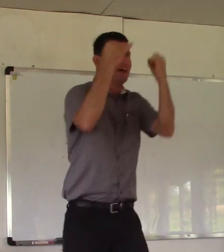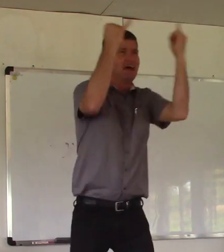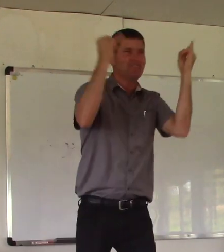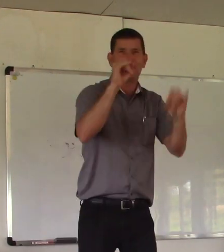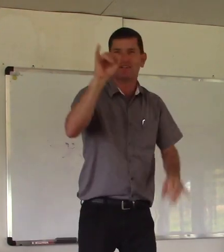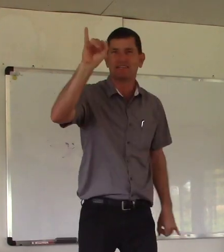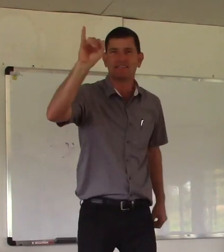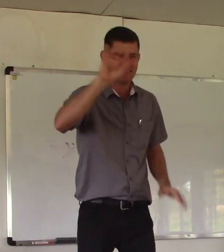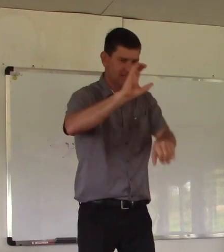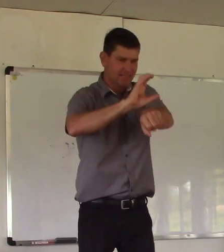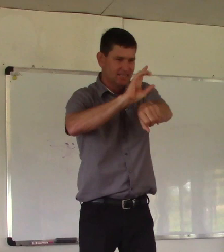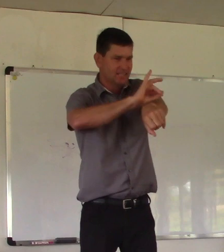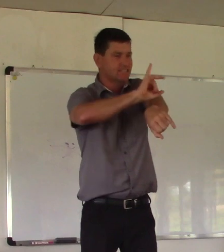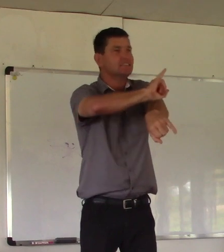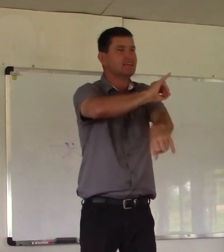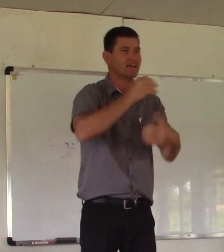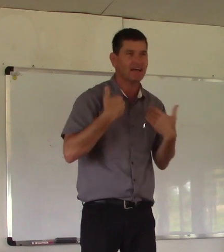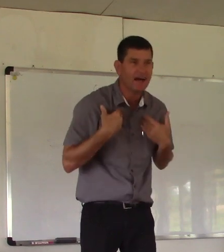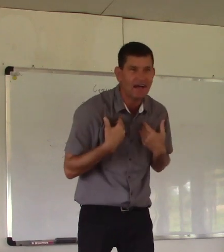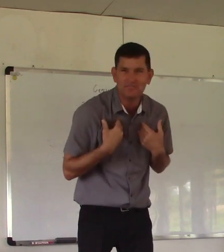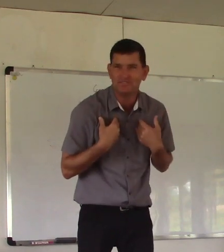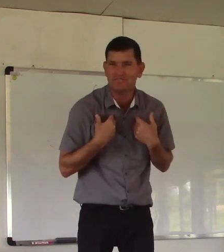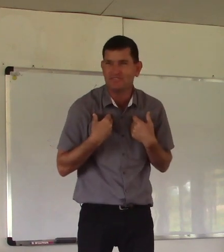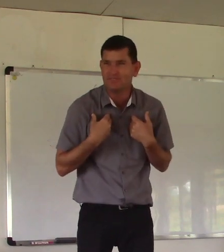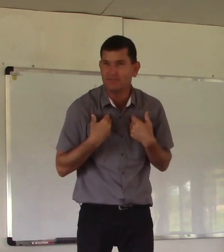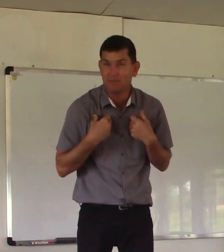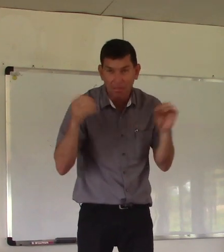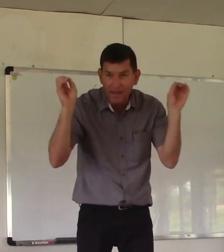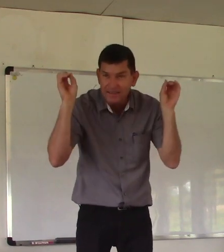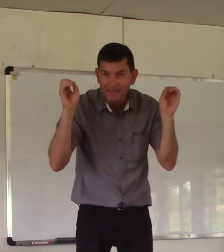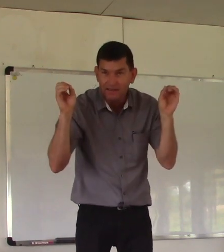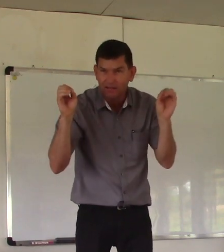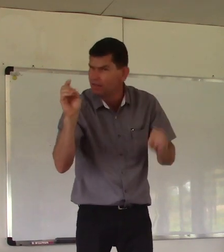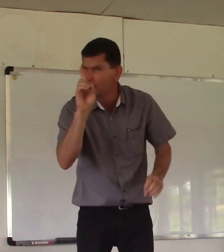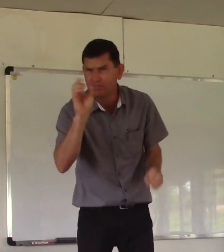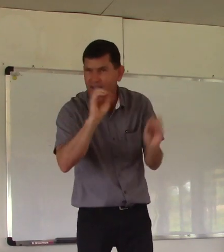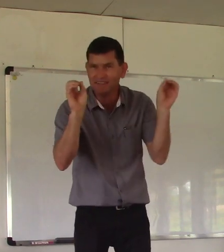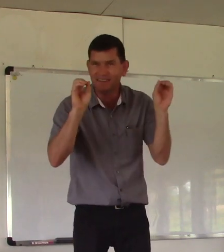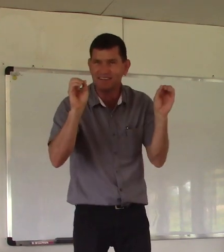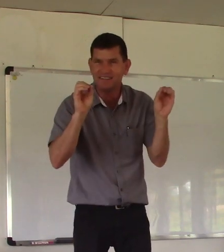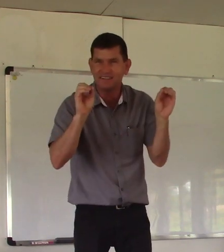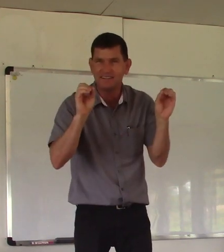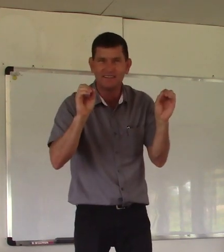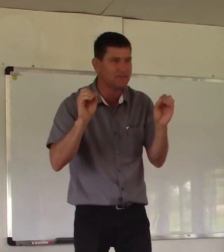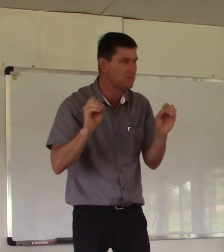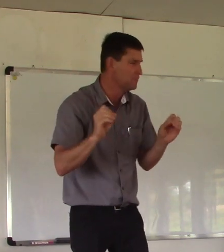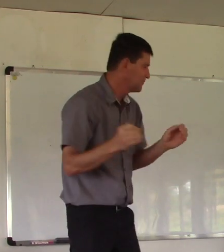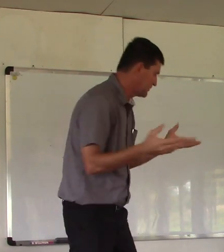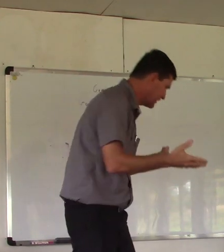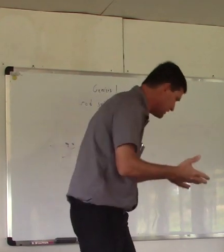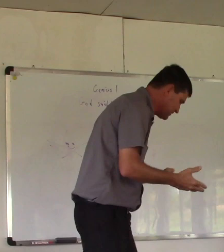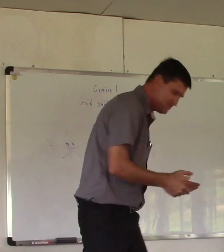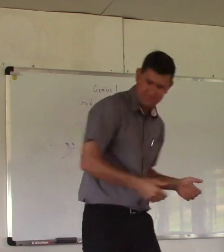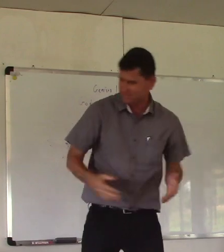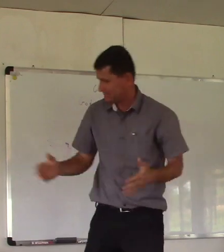have idols? Have? None? None? Here?